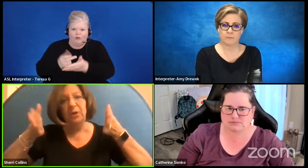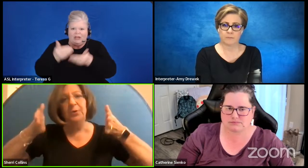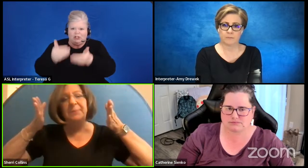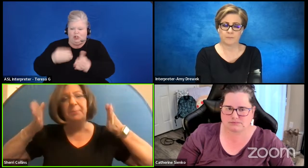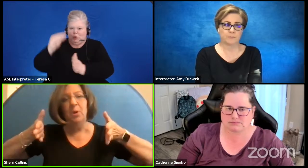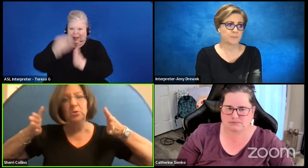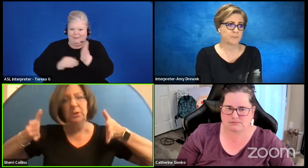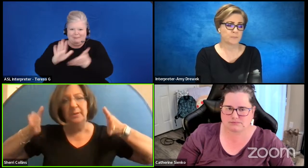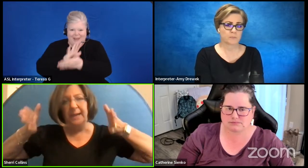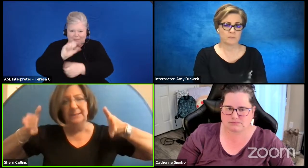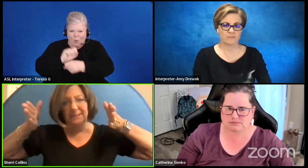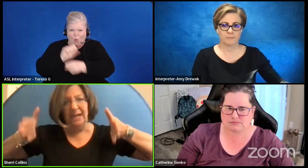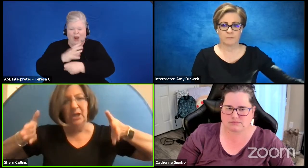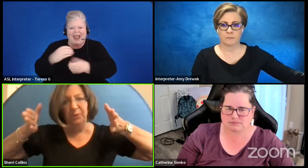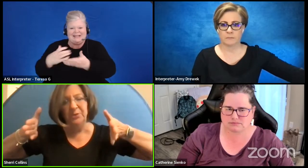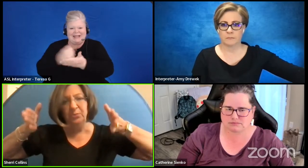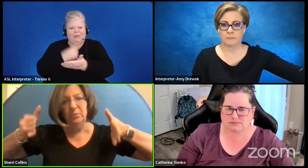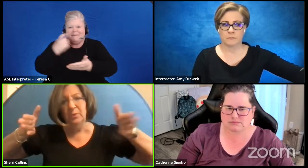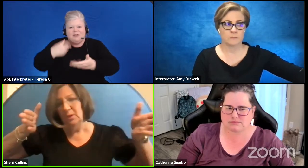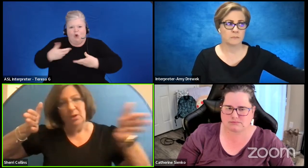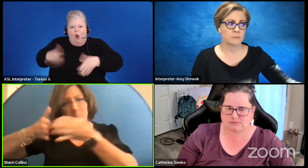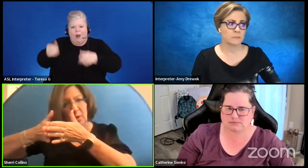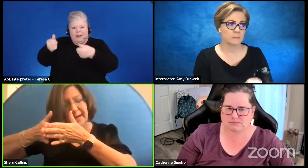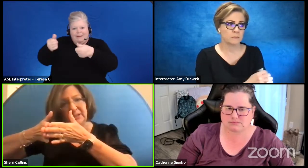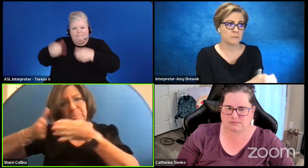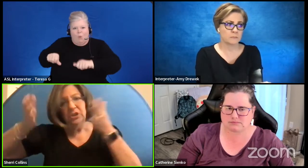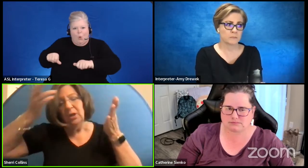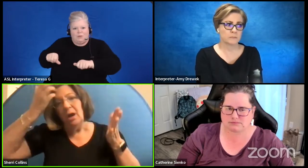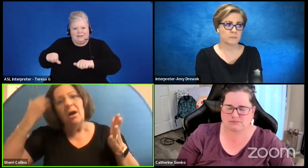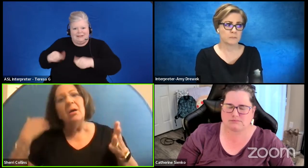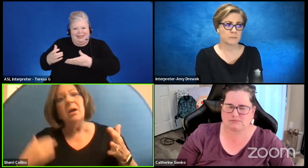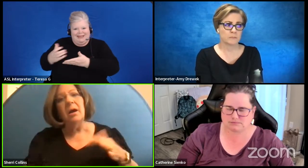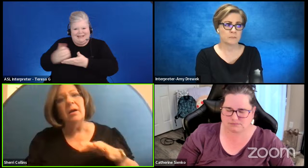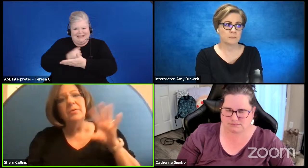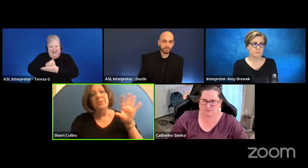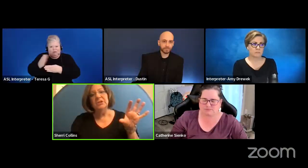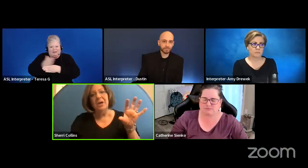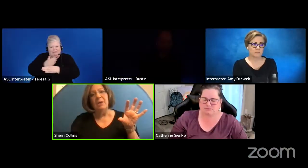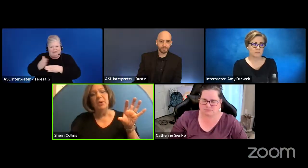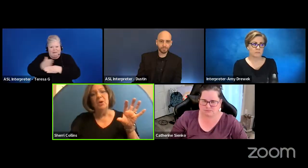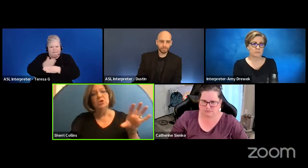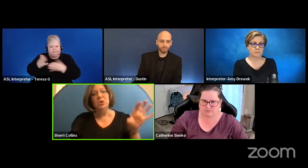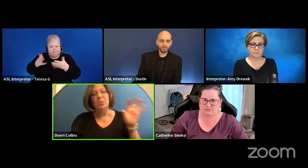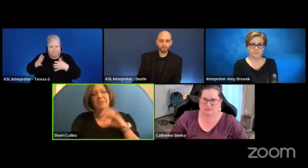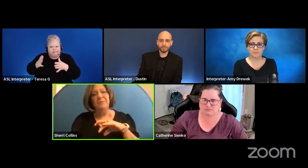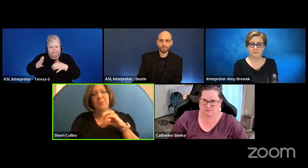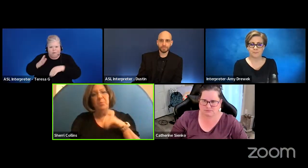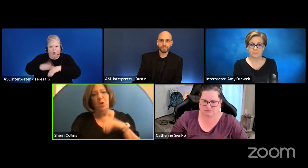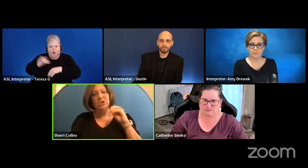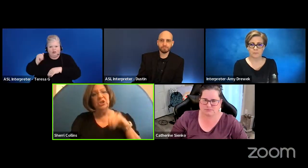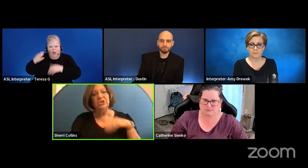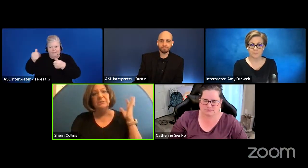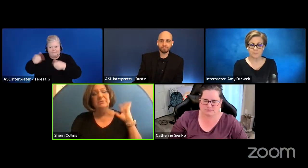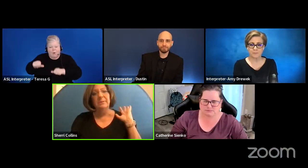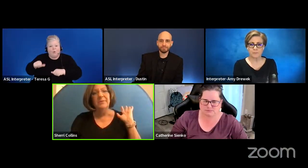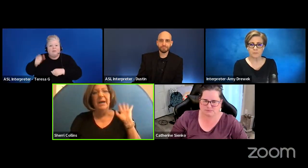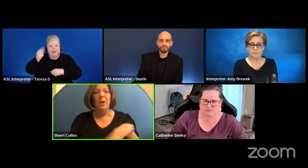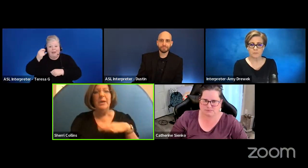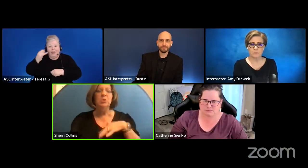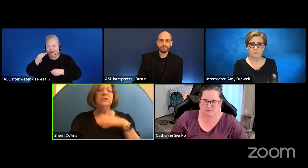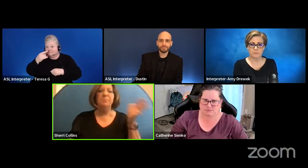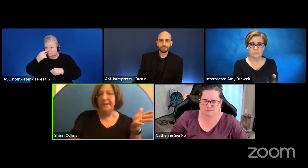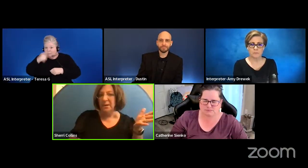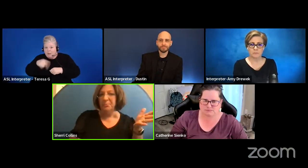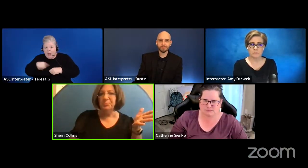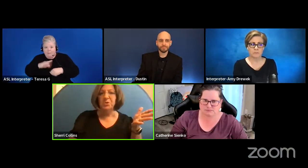Because we've already posted that salary range on the job post. So if the board should, that